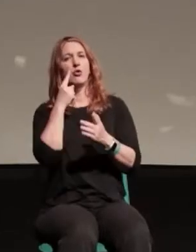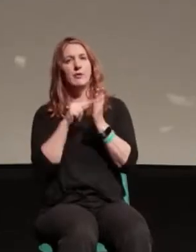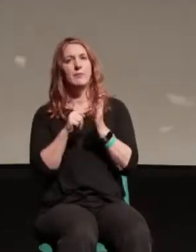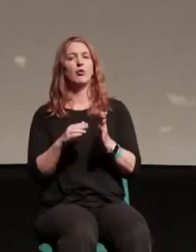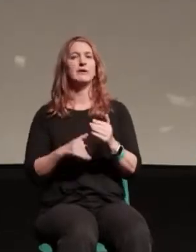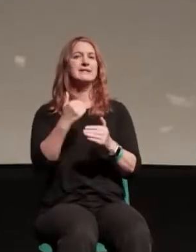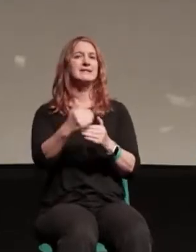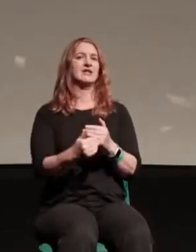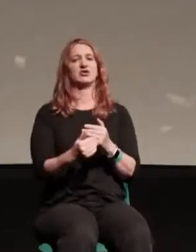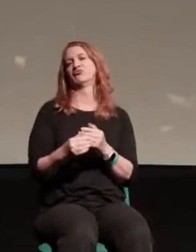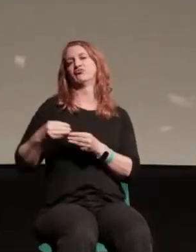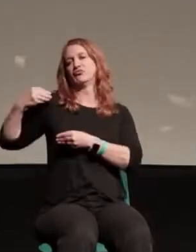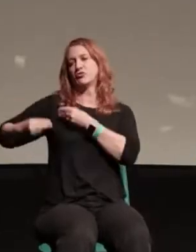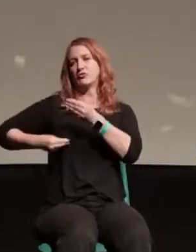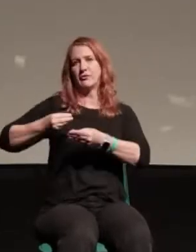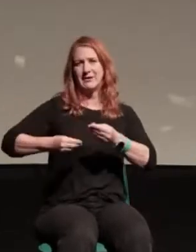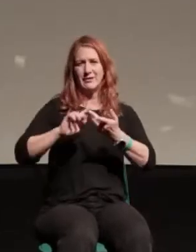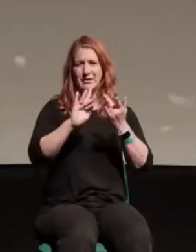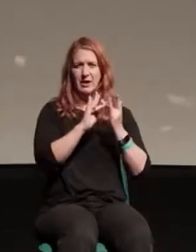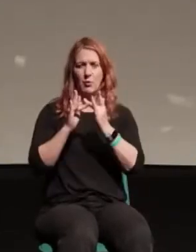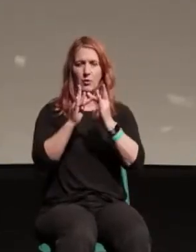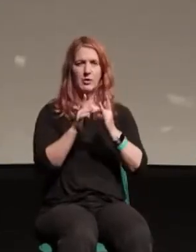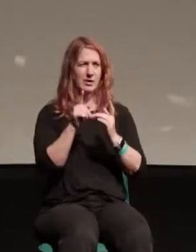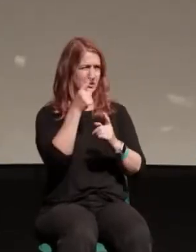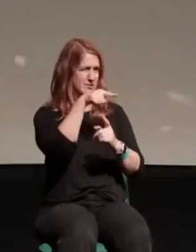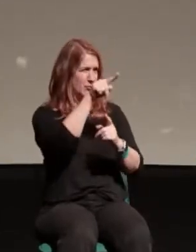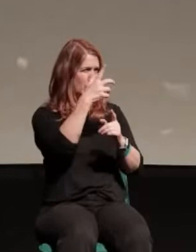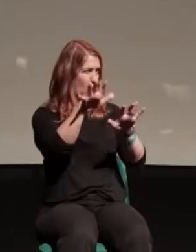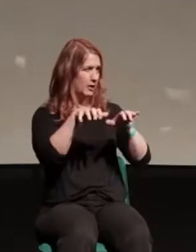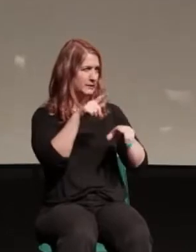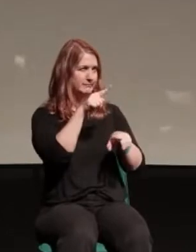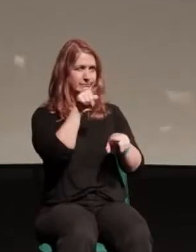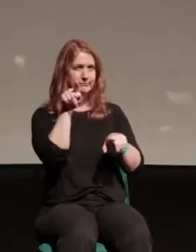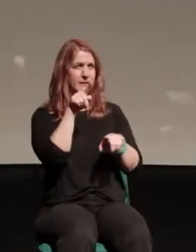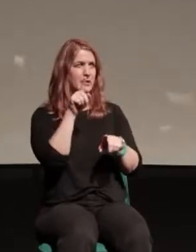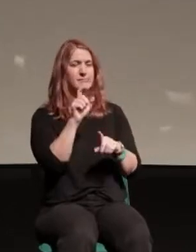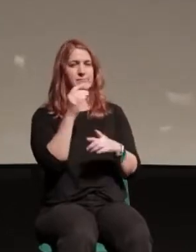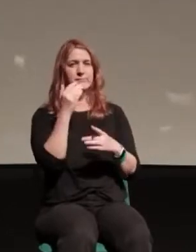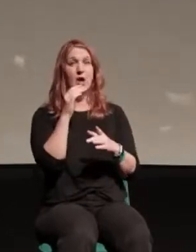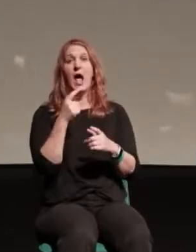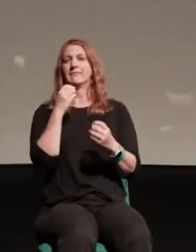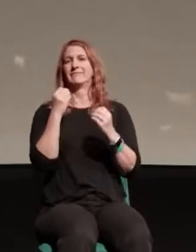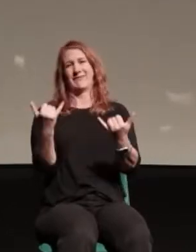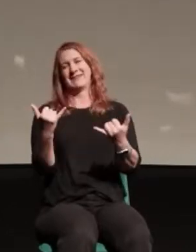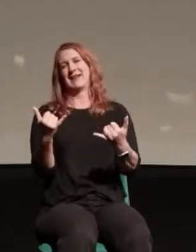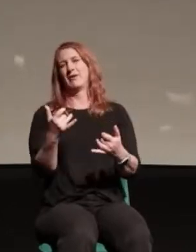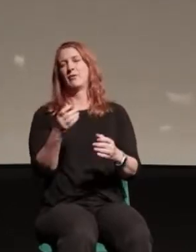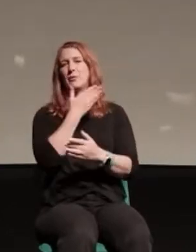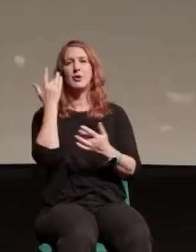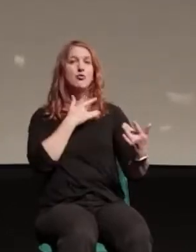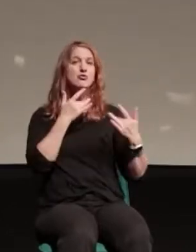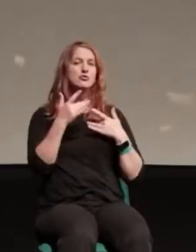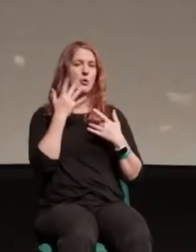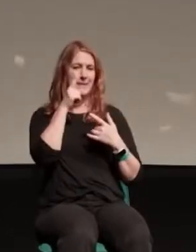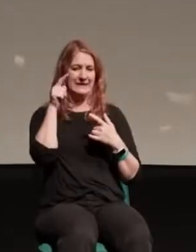next generation. He'll continue that work. He's here somewhere in the audience. So, I have no concern that this will continue because it's that